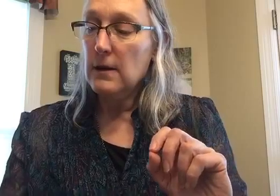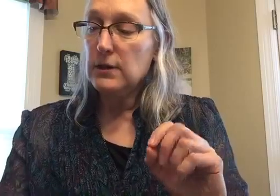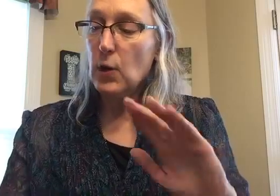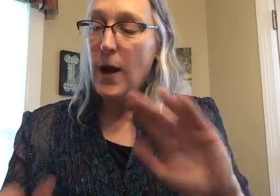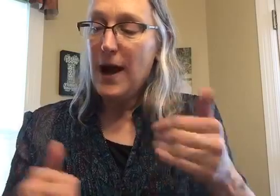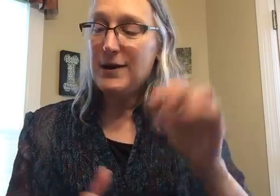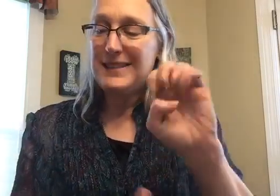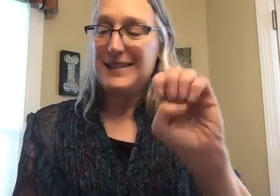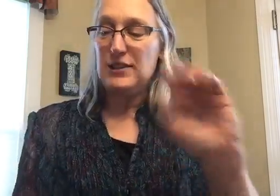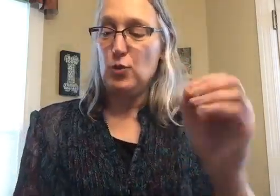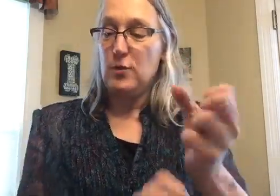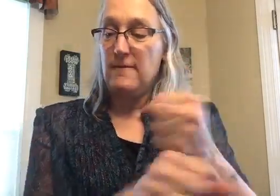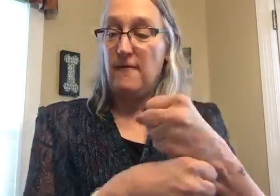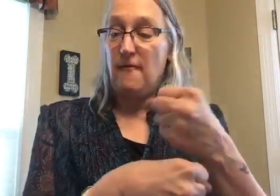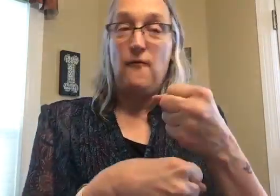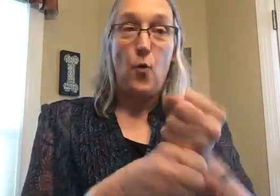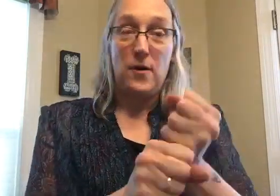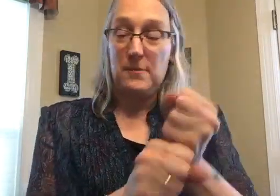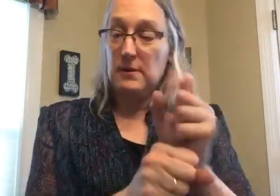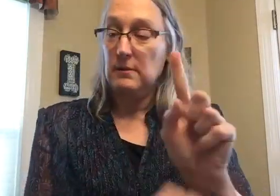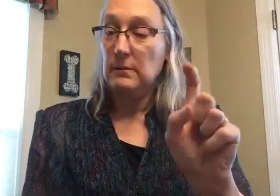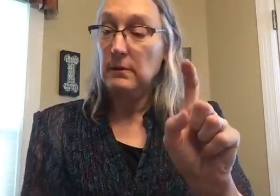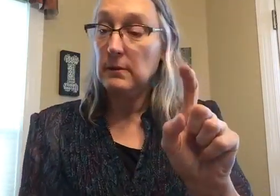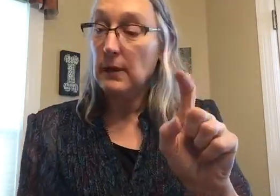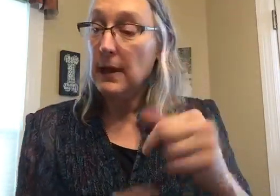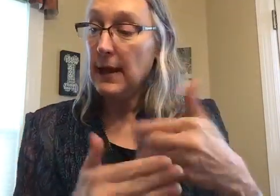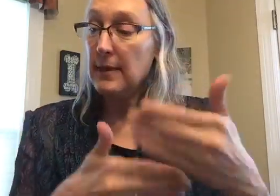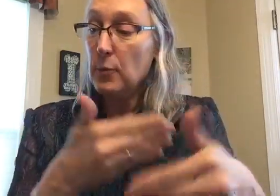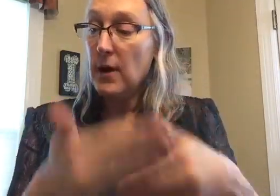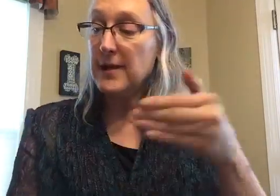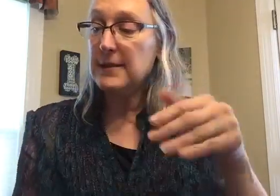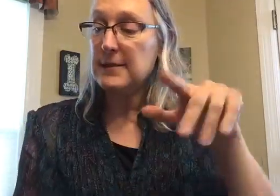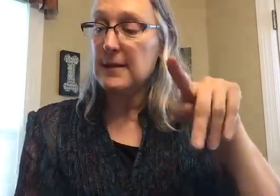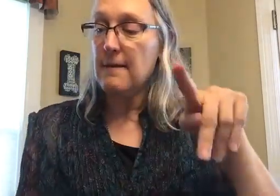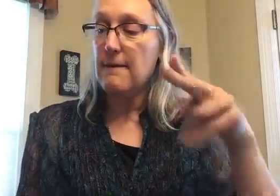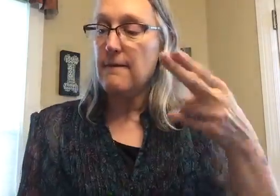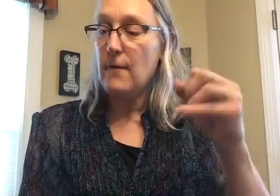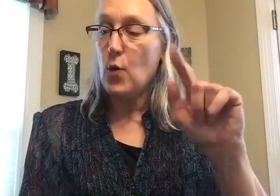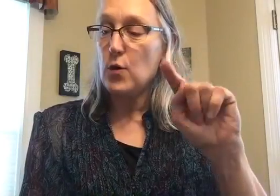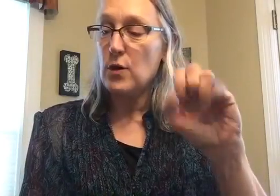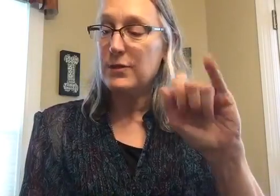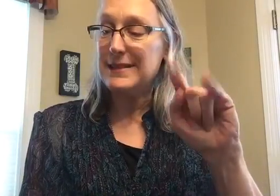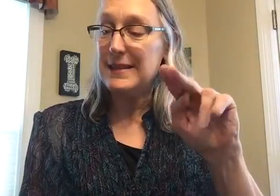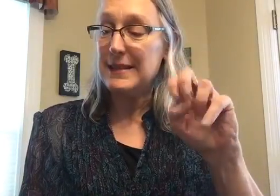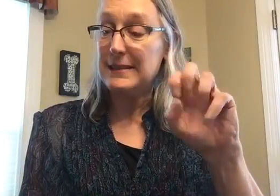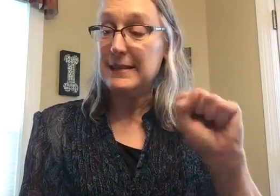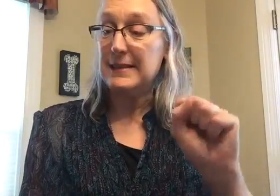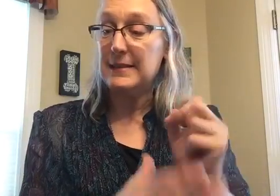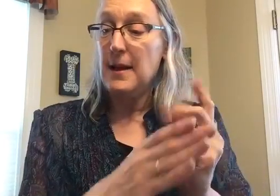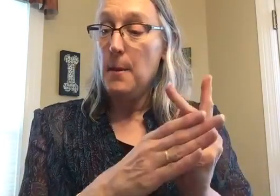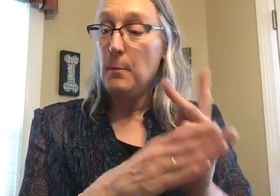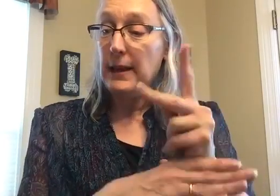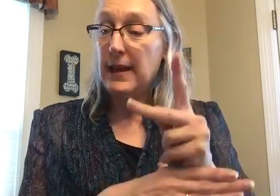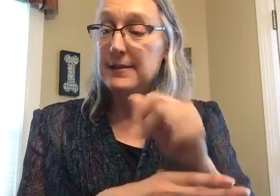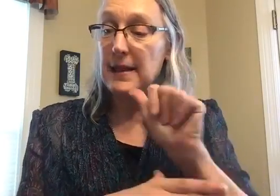So how is an essential oil formed? In the process of photosynthesis, plants not